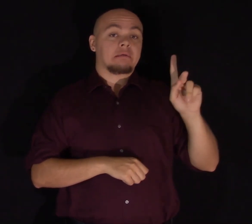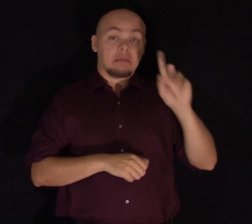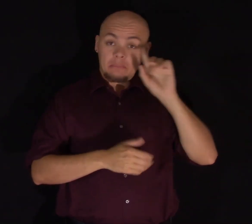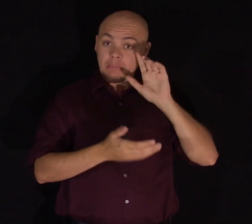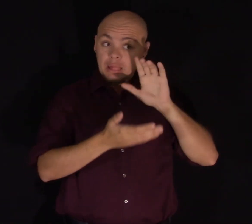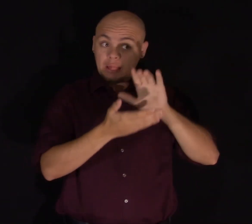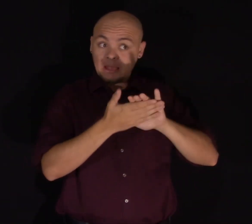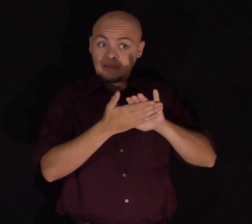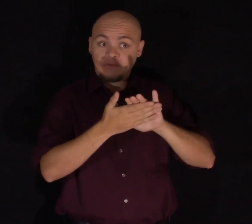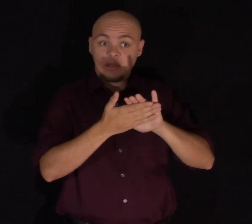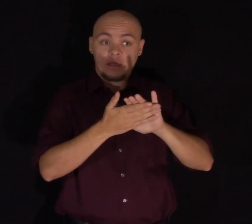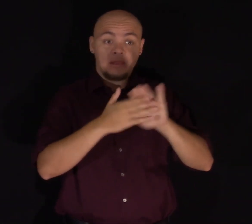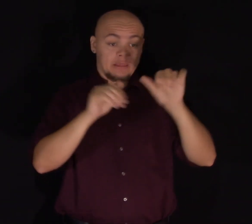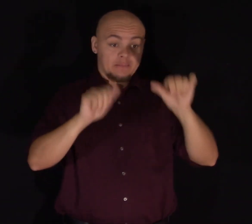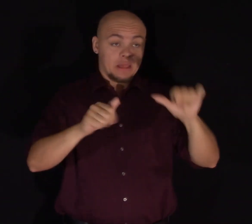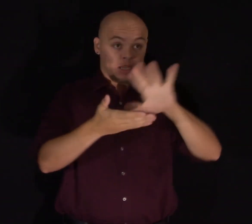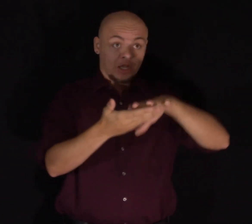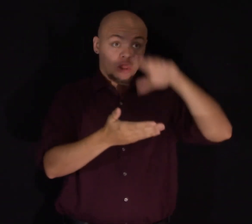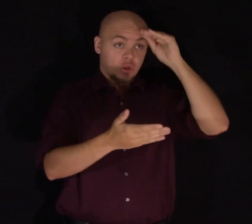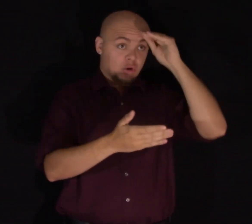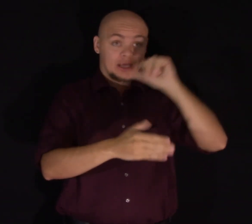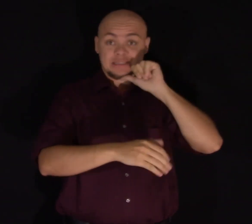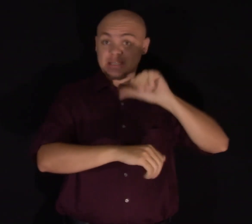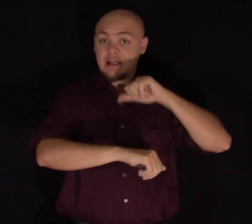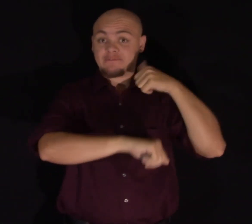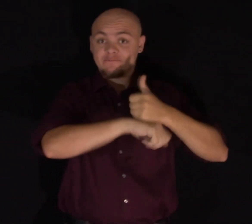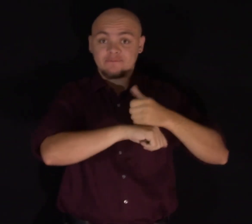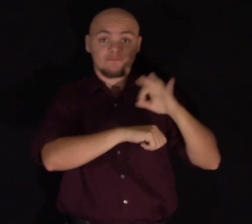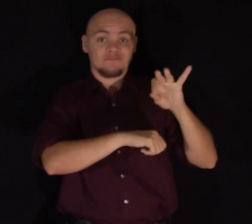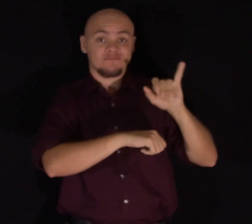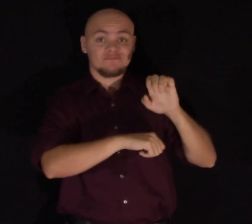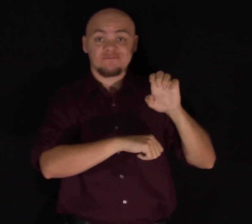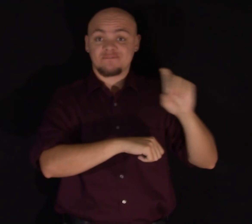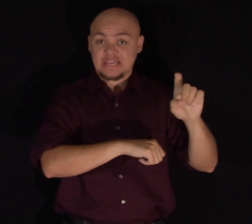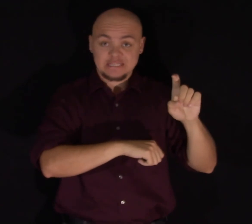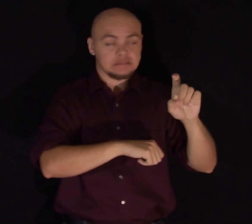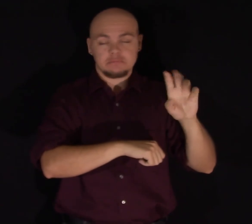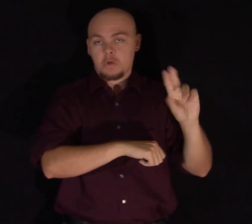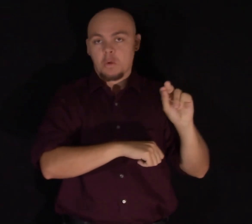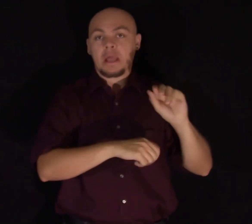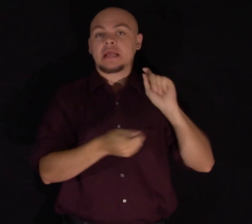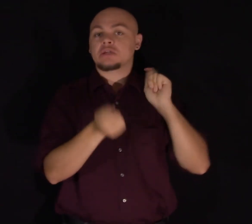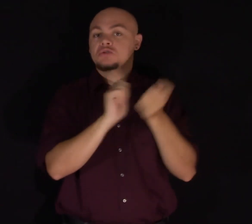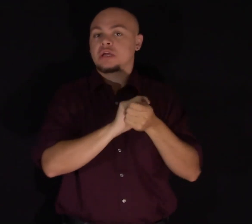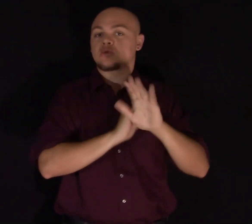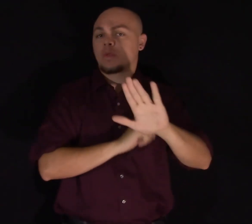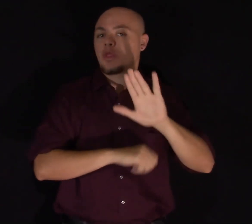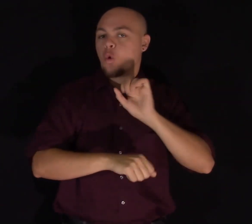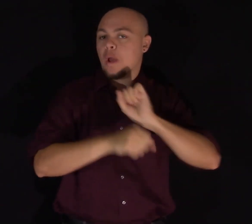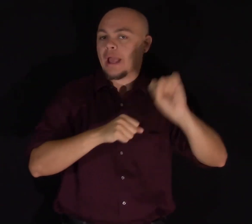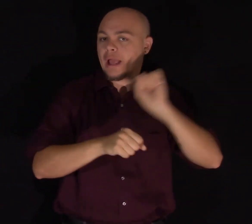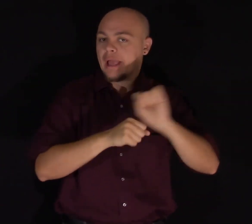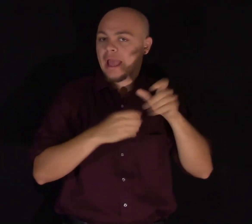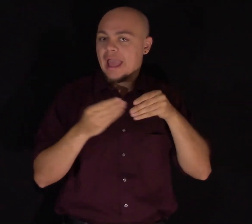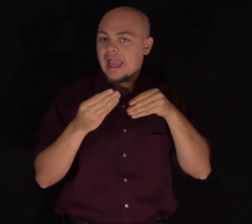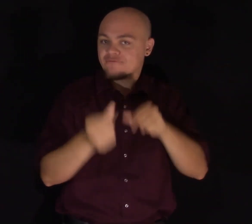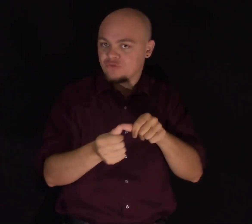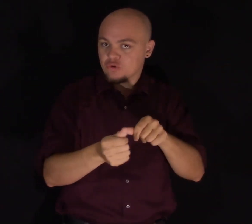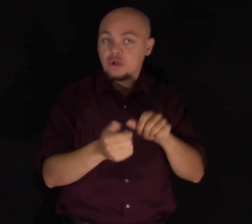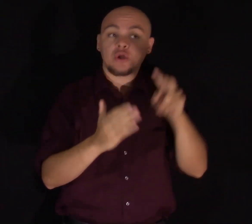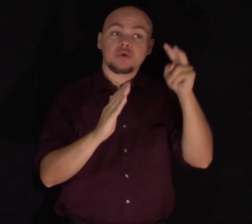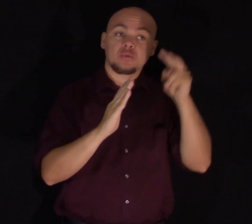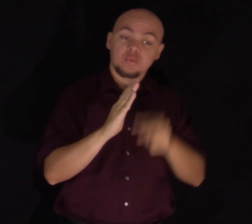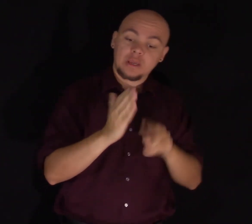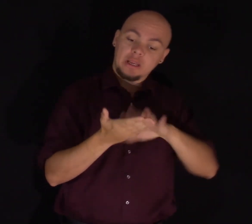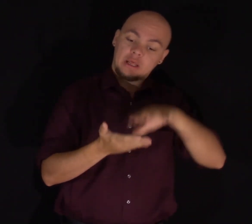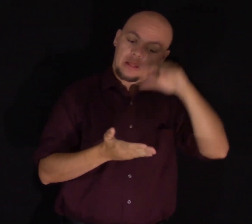to learn is not fixed, that it can change with your effort. Dr. Dweck has shown that when kids read and learn